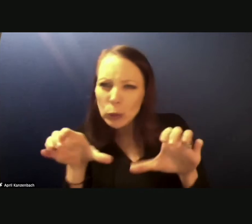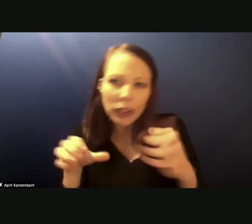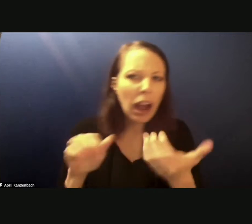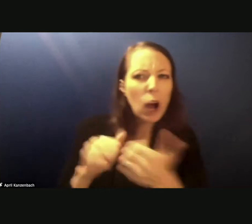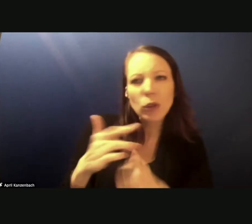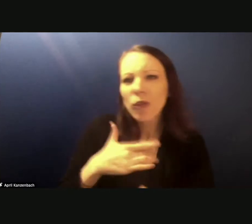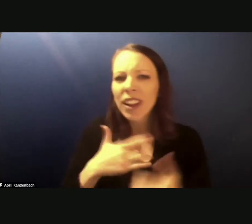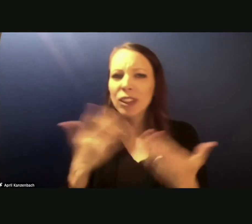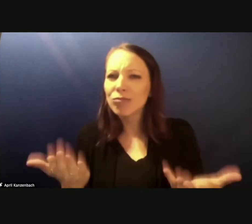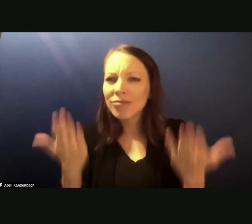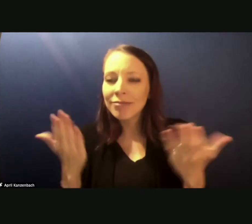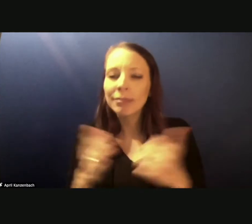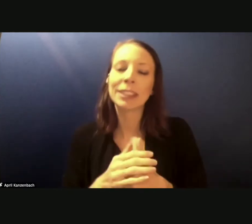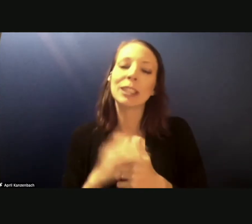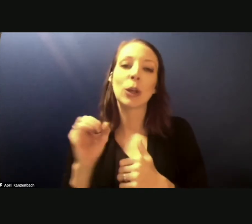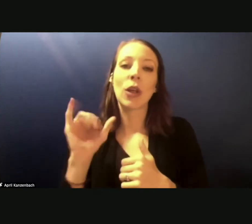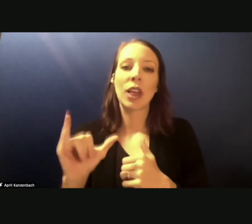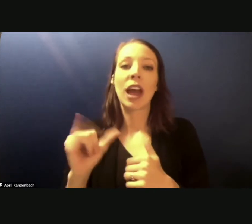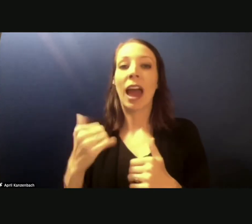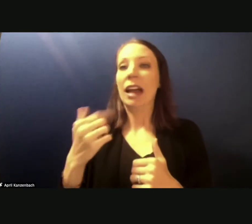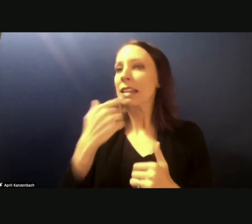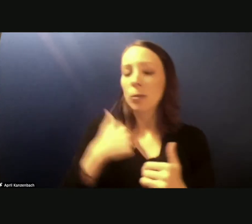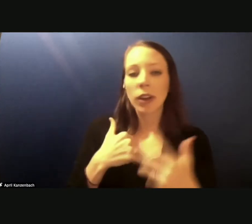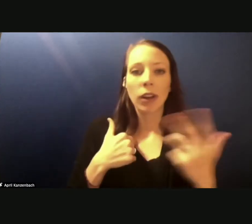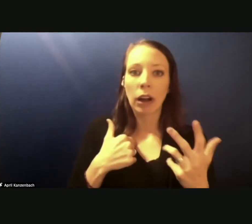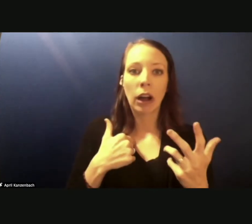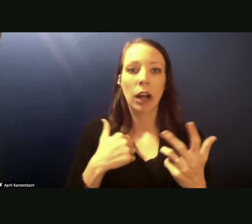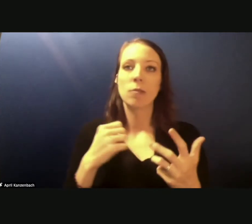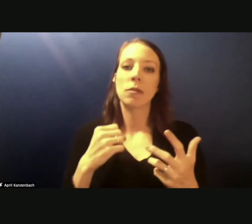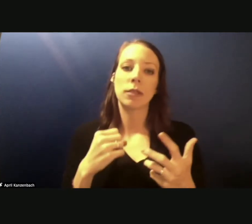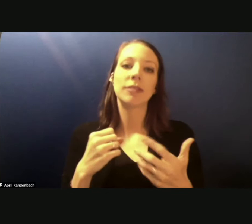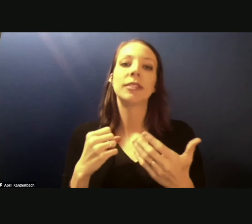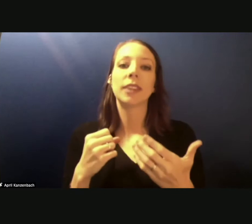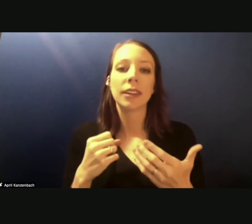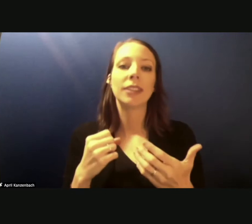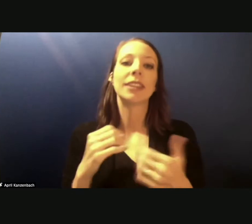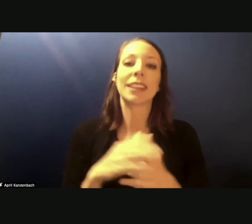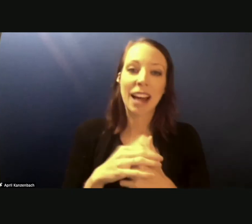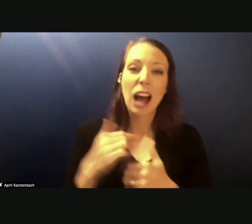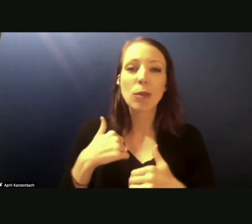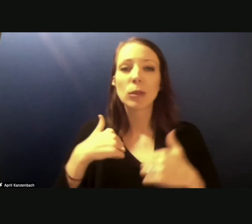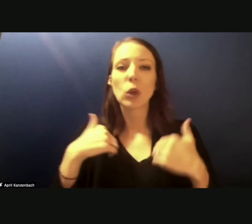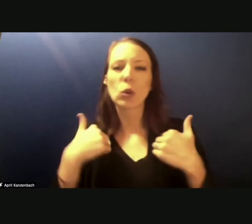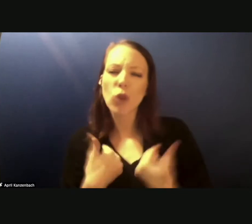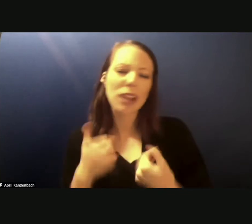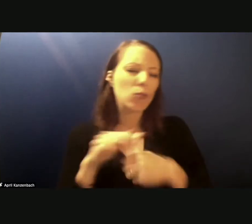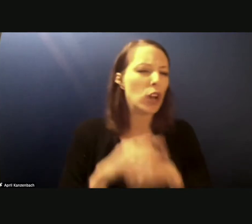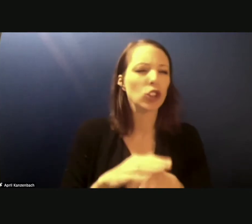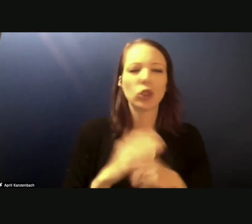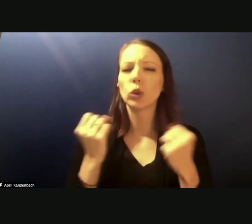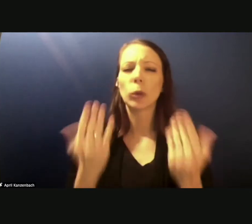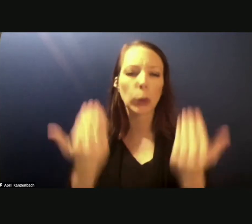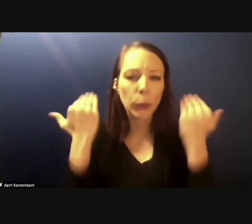feeling lately? And so they were telling me, gosh, I'm so tired. I'm stressed. I've been under so much pressure.